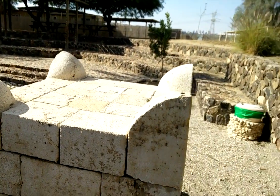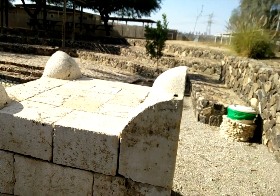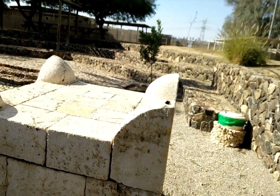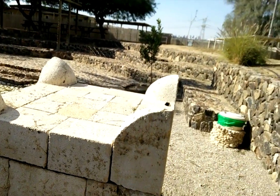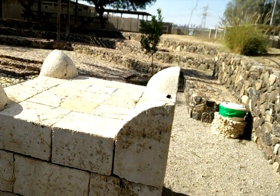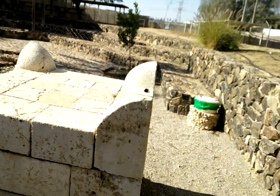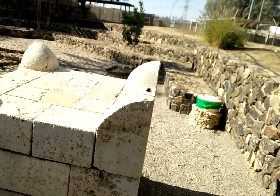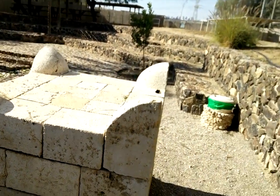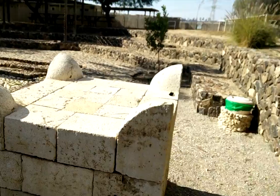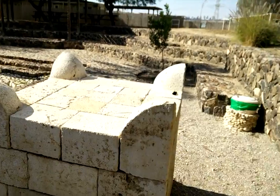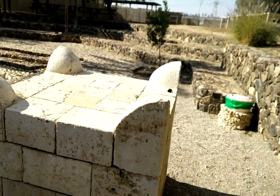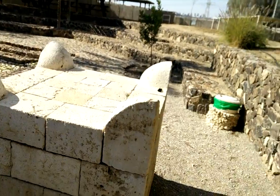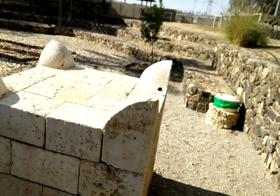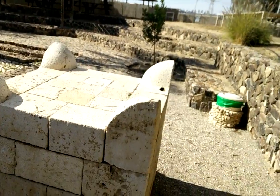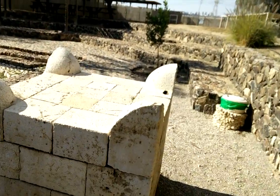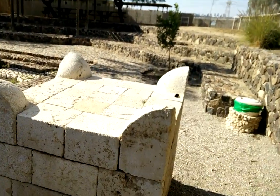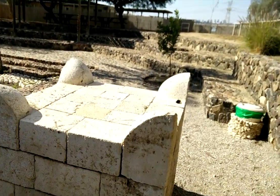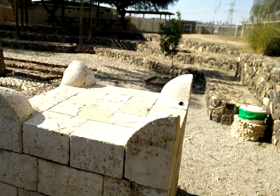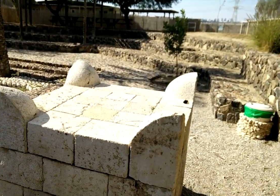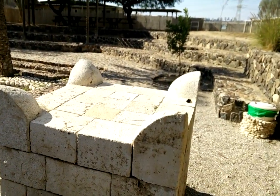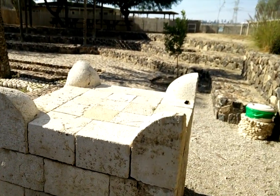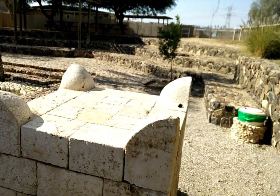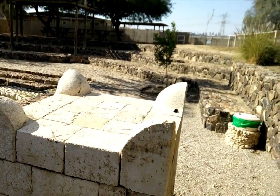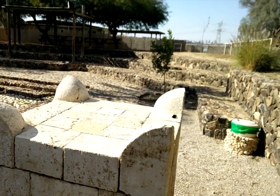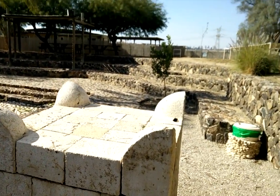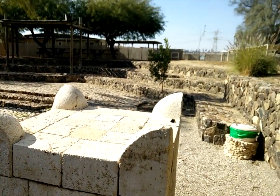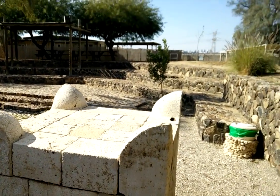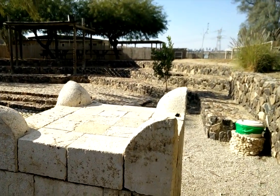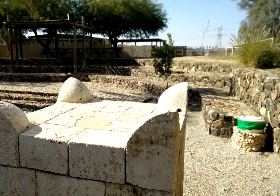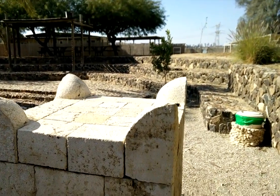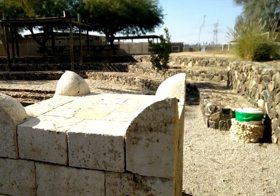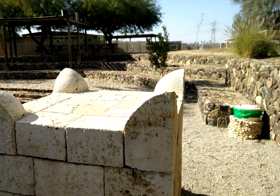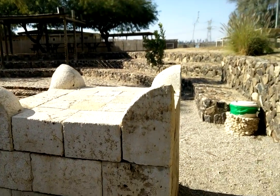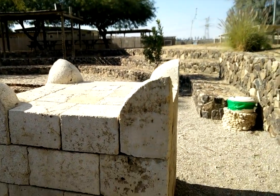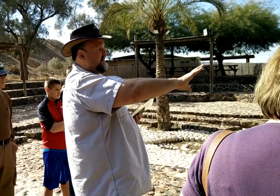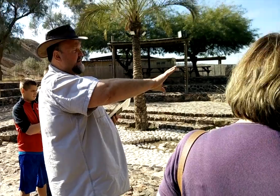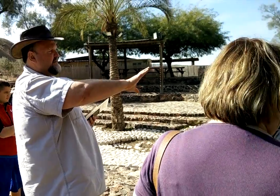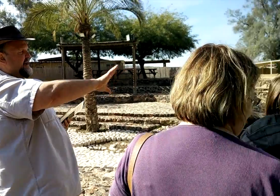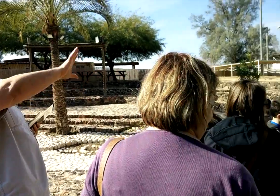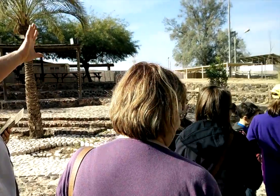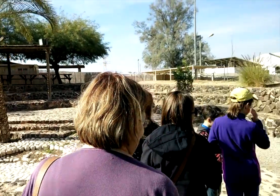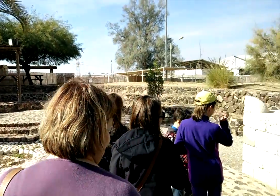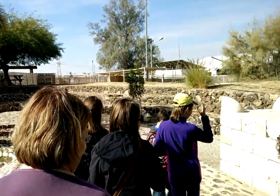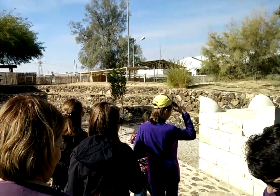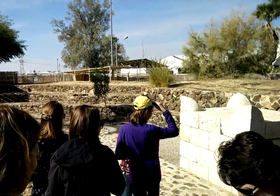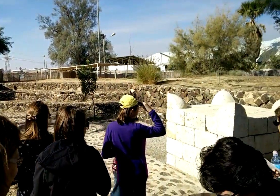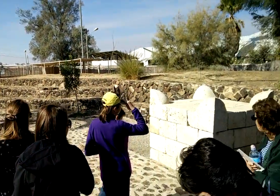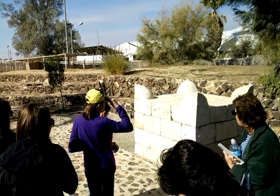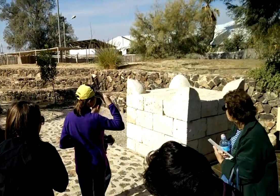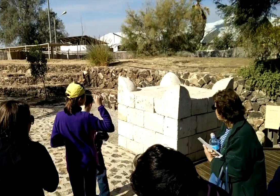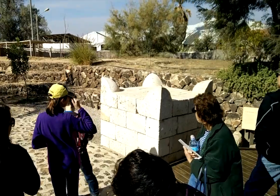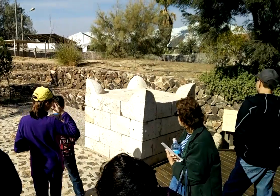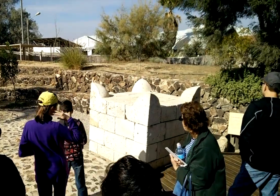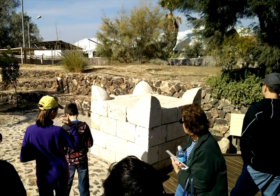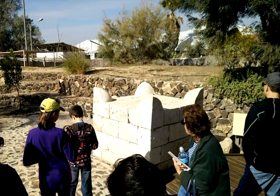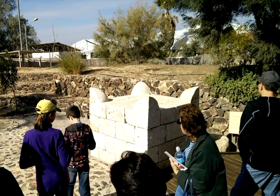horn of the altar in the Bible. So this is a typical one, not a big altar, which would have been in